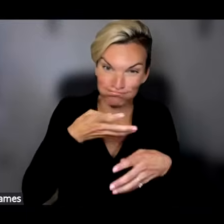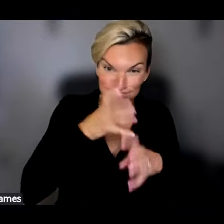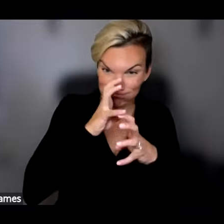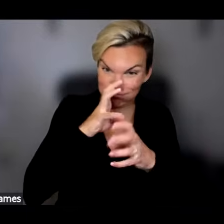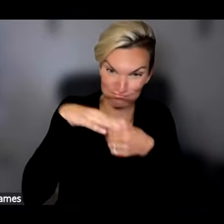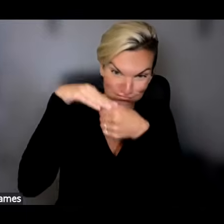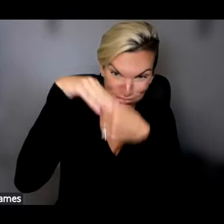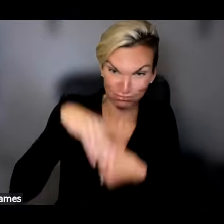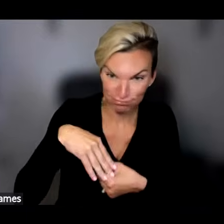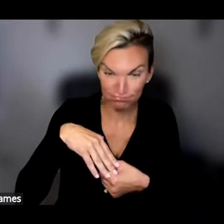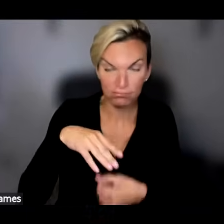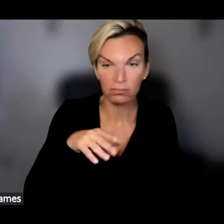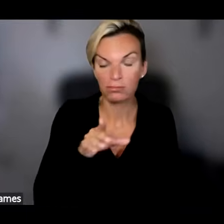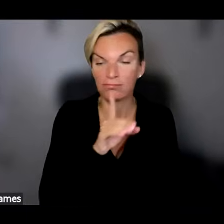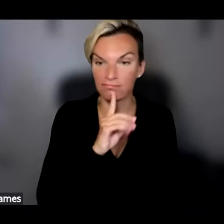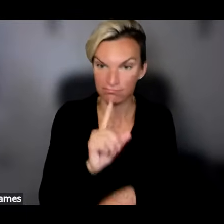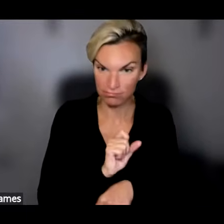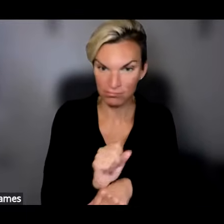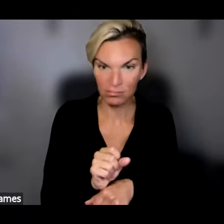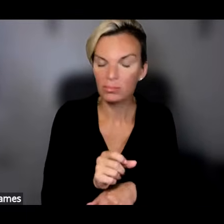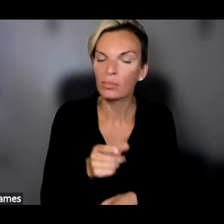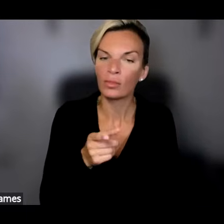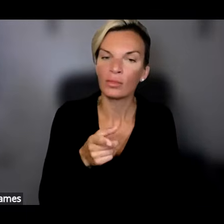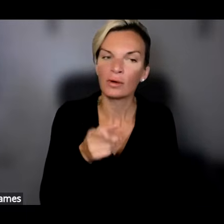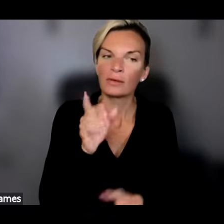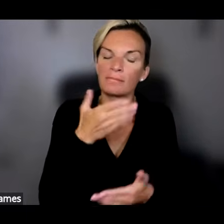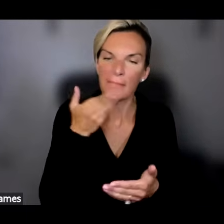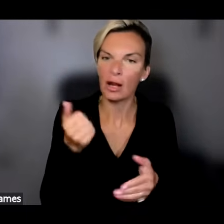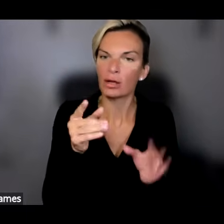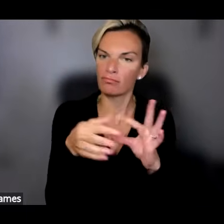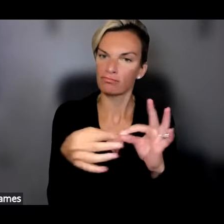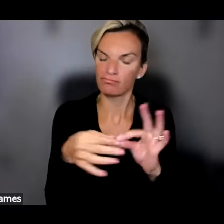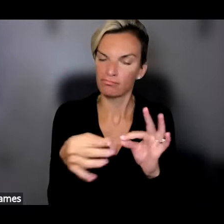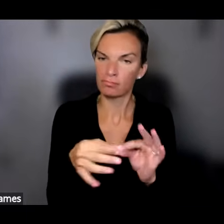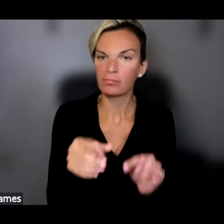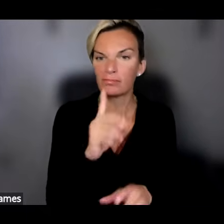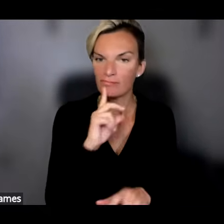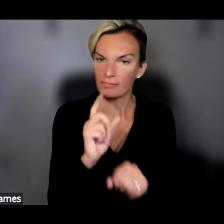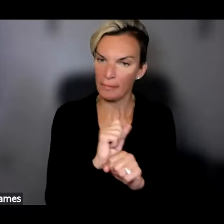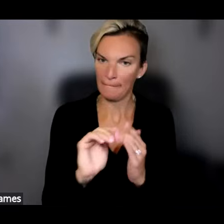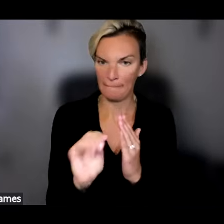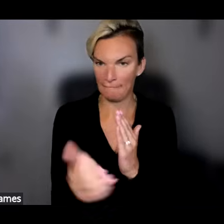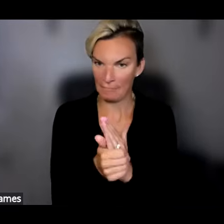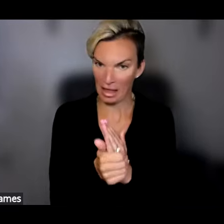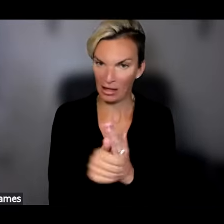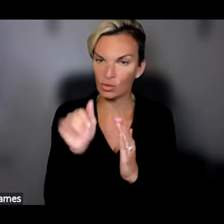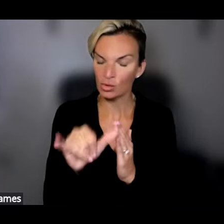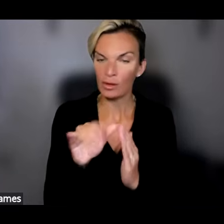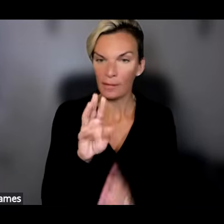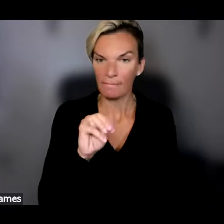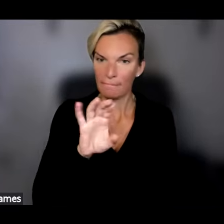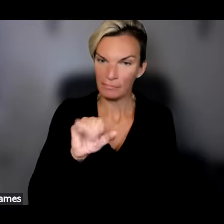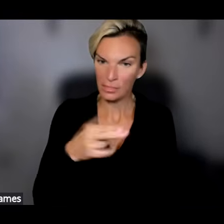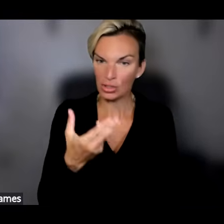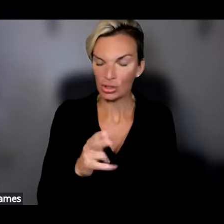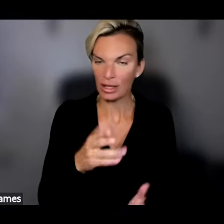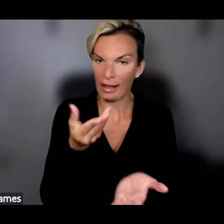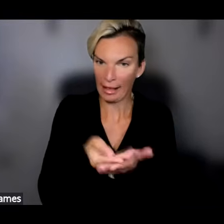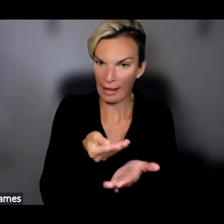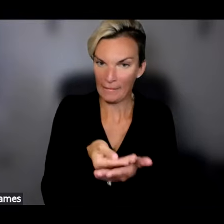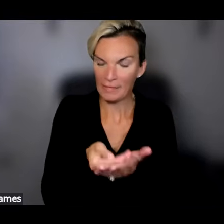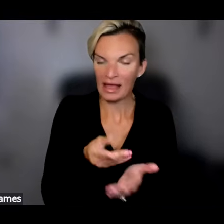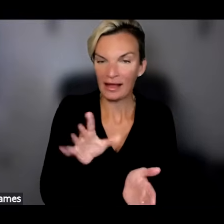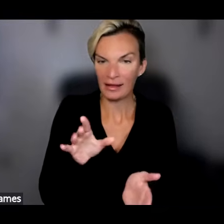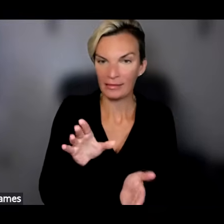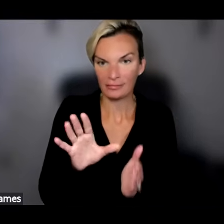you want to say it is a proposal to amend the Campaign Finance Act or the Michigan Campaign Finance Act